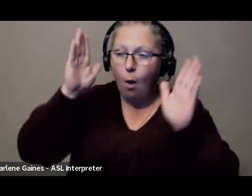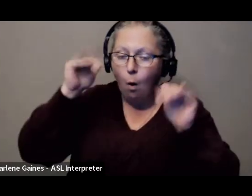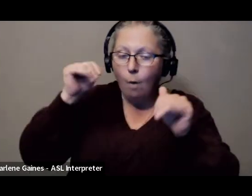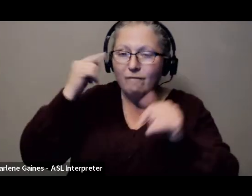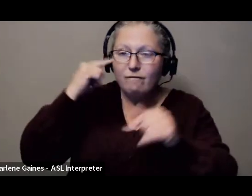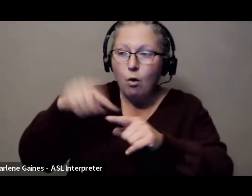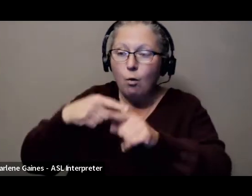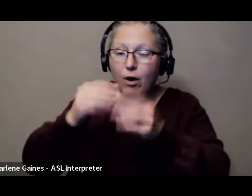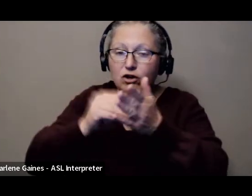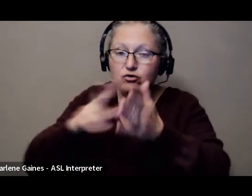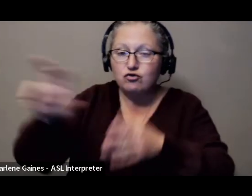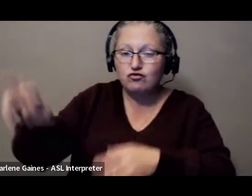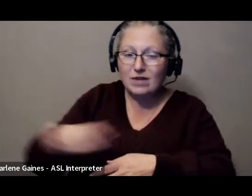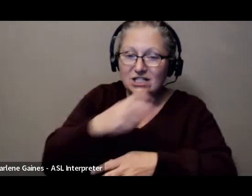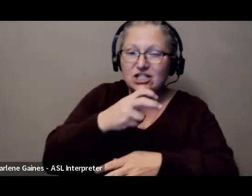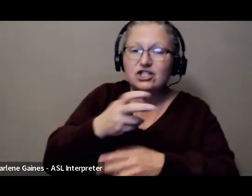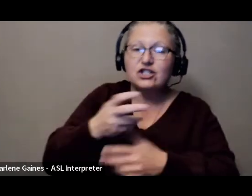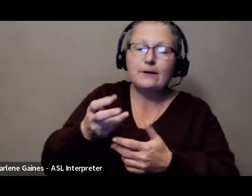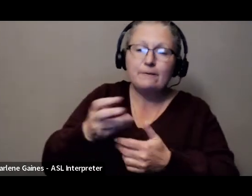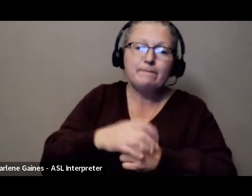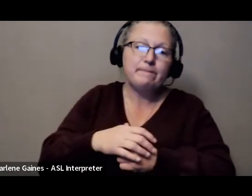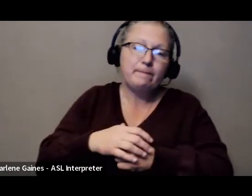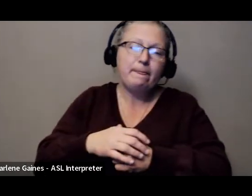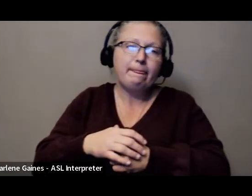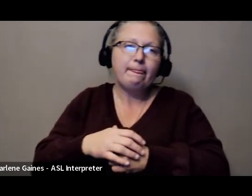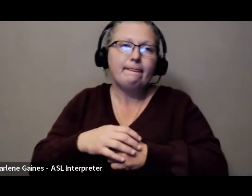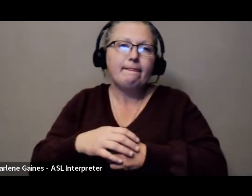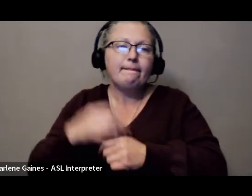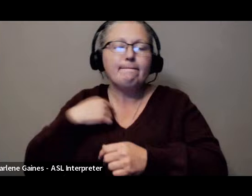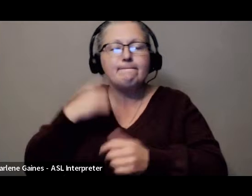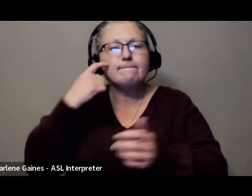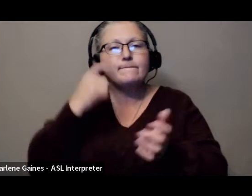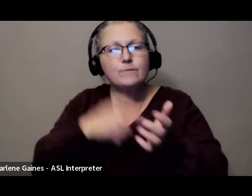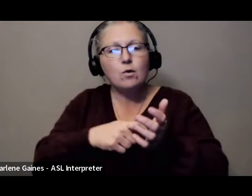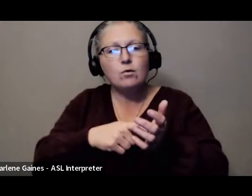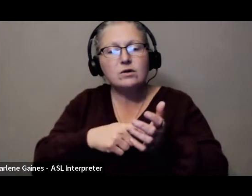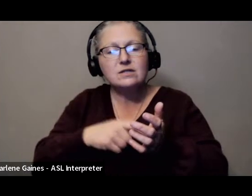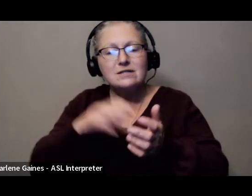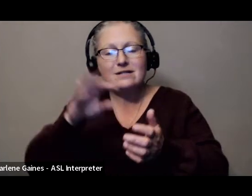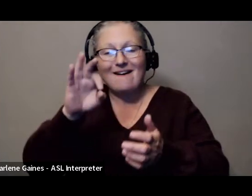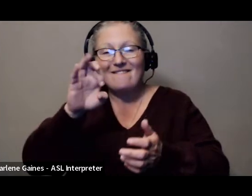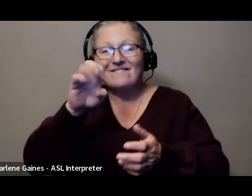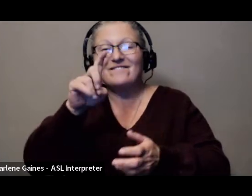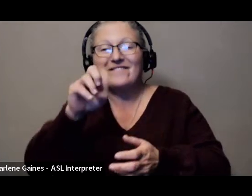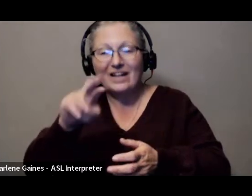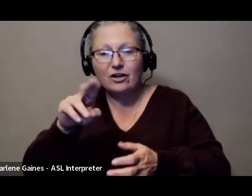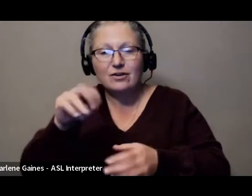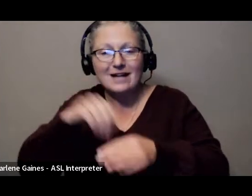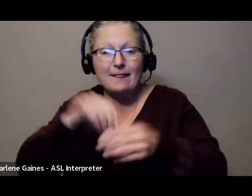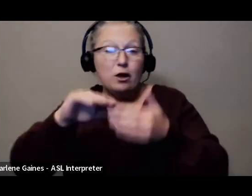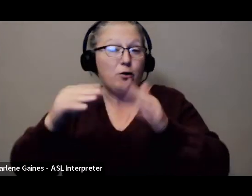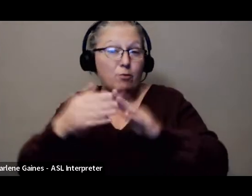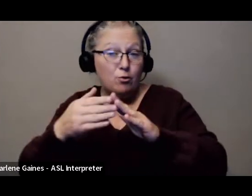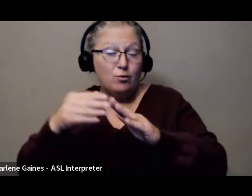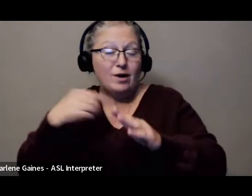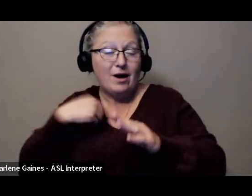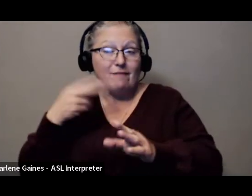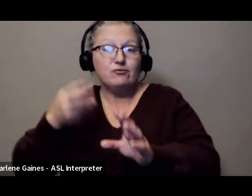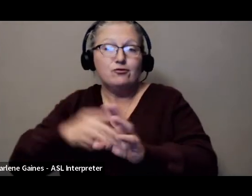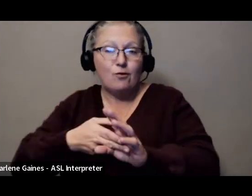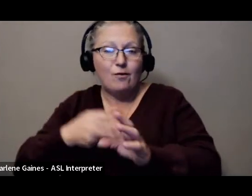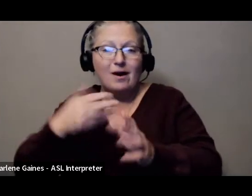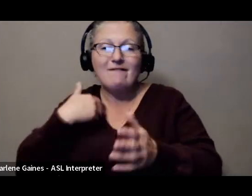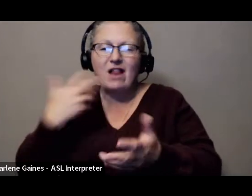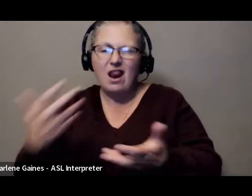transitioning. And a lot of times I see our feeders in the community practices that I've joined. So there's a lot